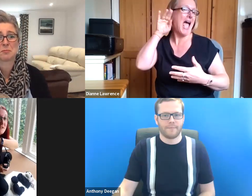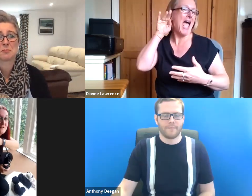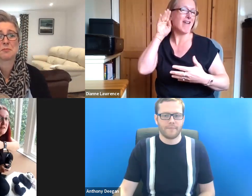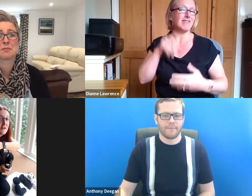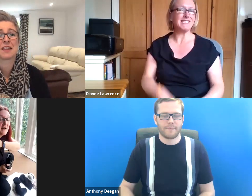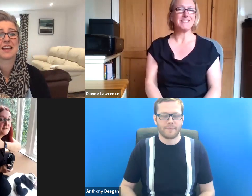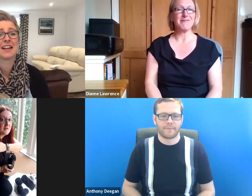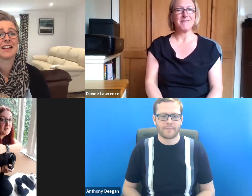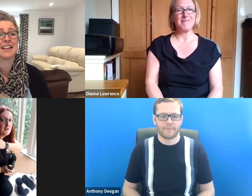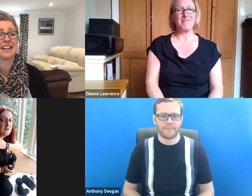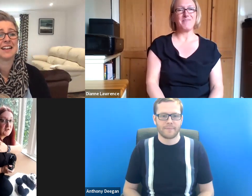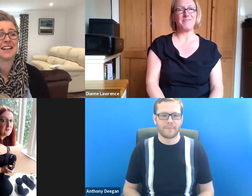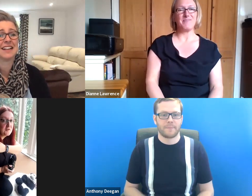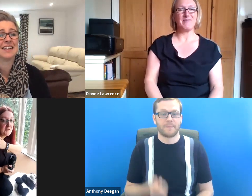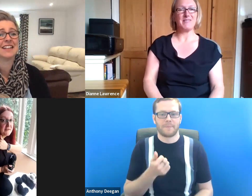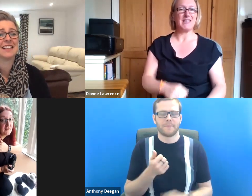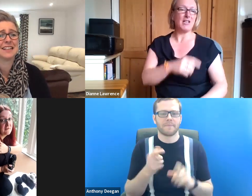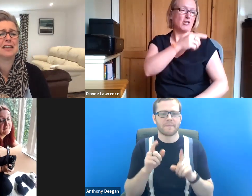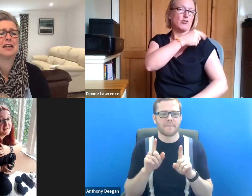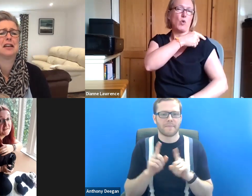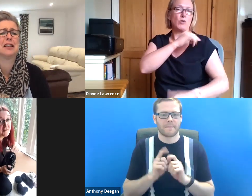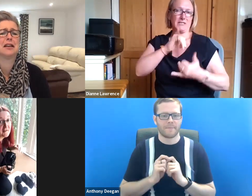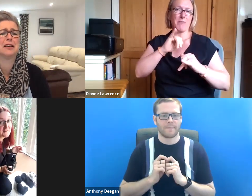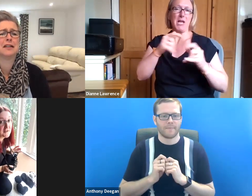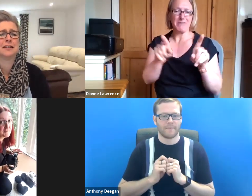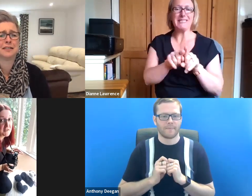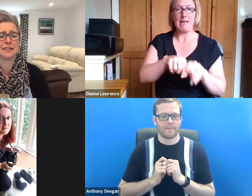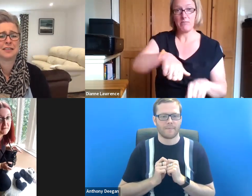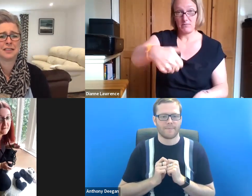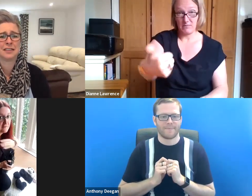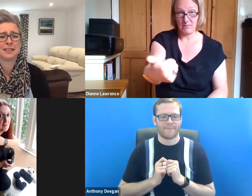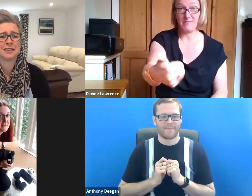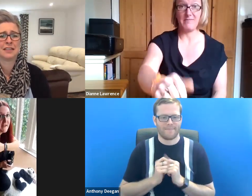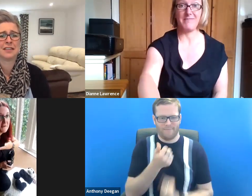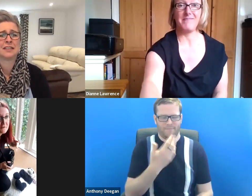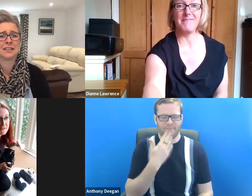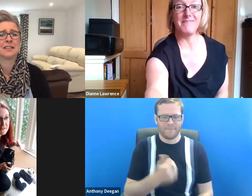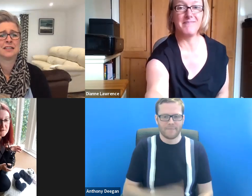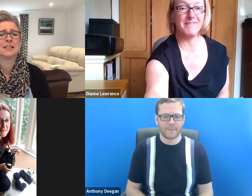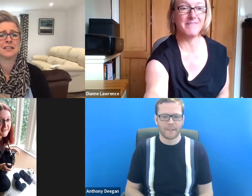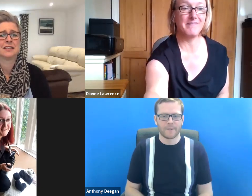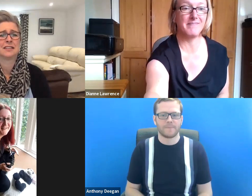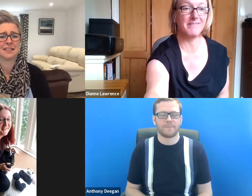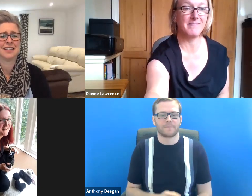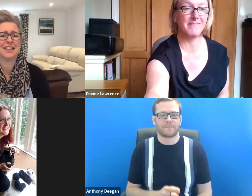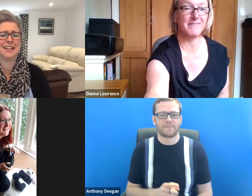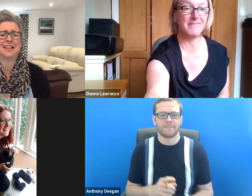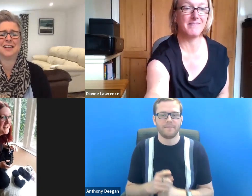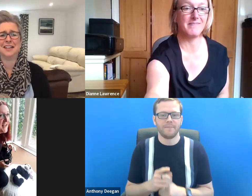Also, sometimes I have some on the shoulders, so that's quite nice to have, because that falls down, so that doesn't stay.